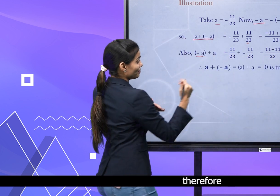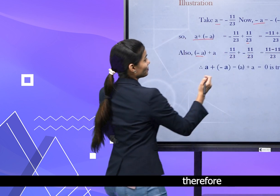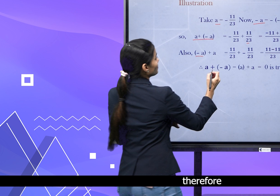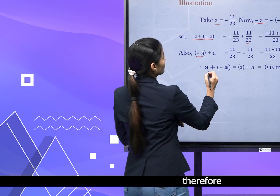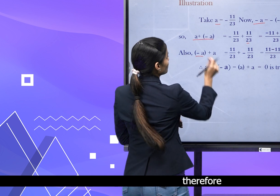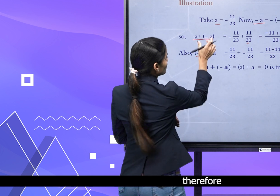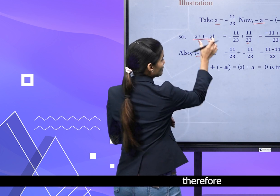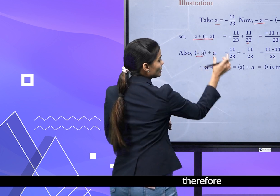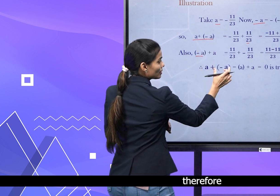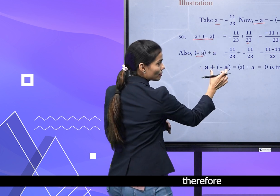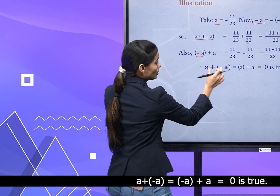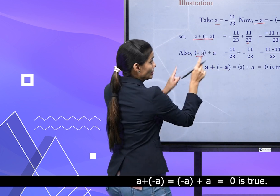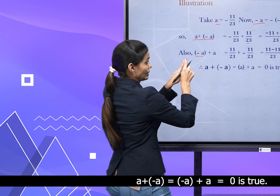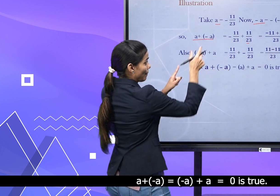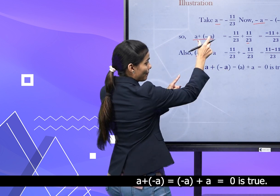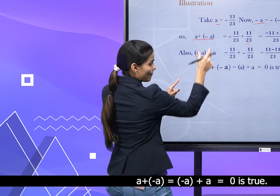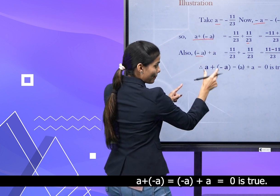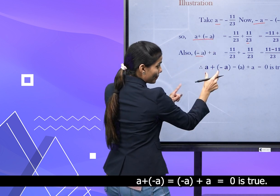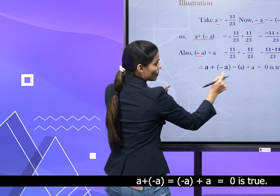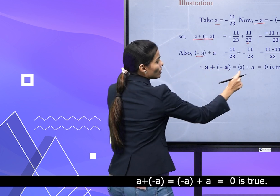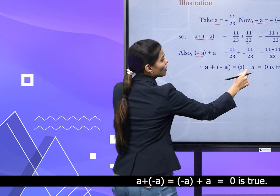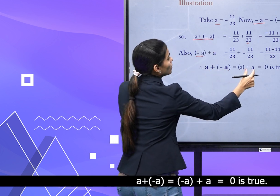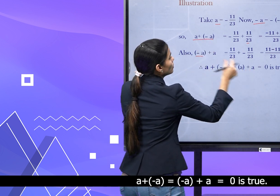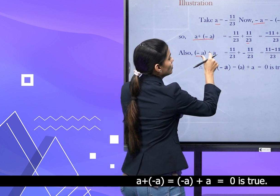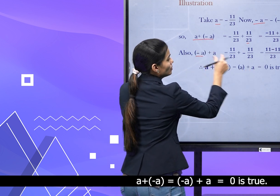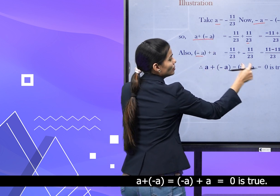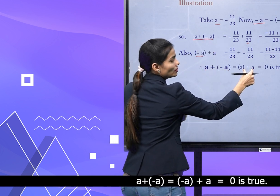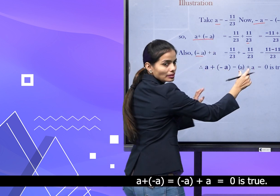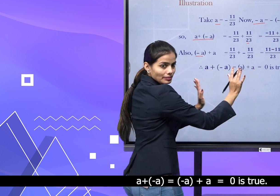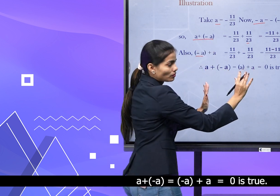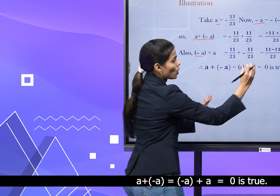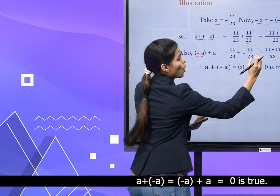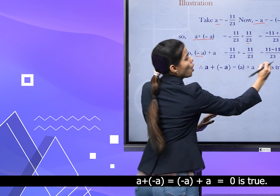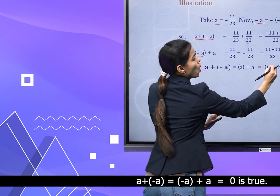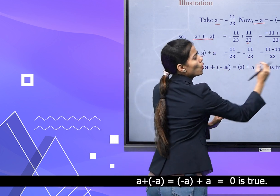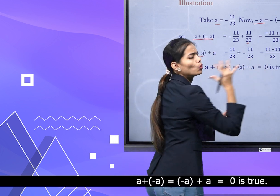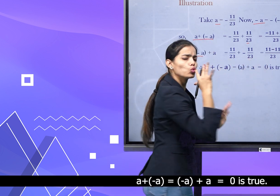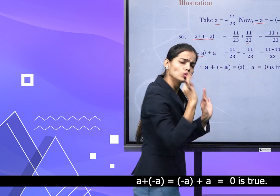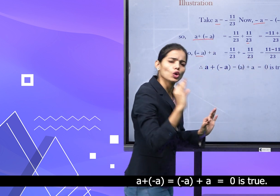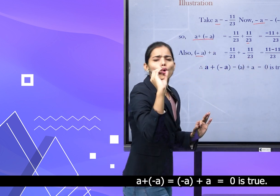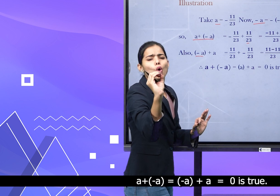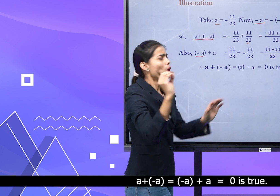Therefore, a plus minus a is equal to a plus a is equal to 0 is